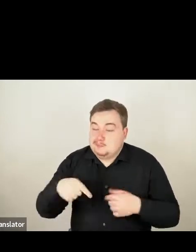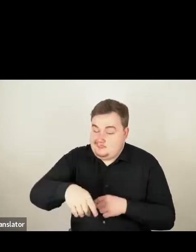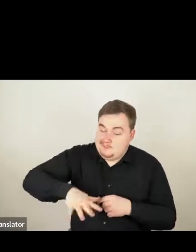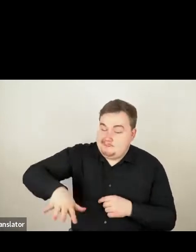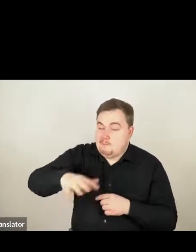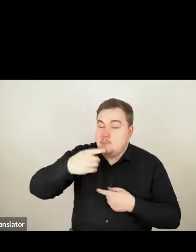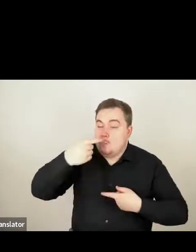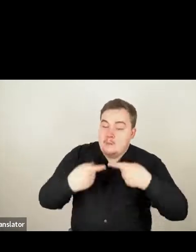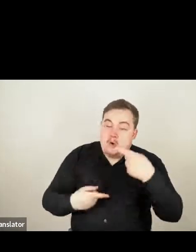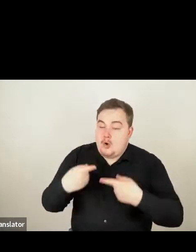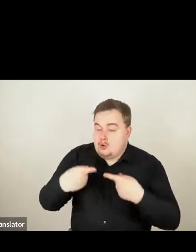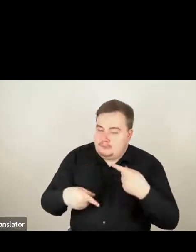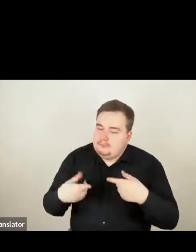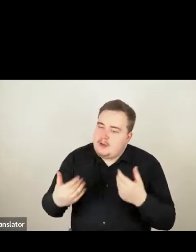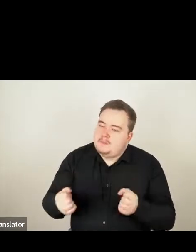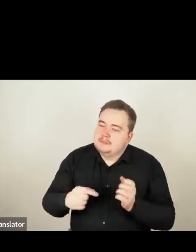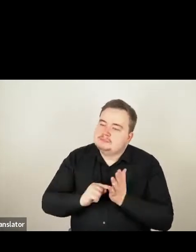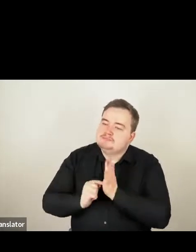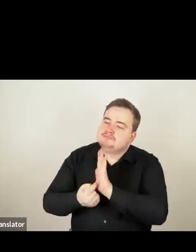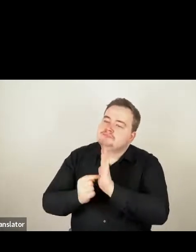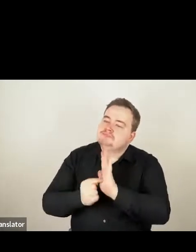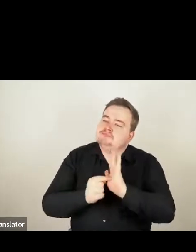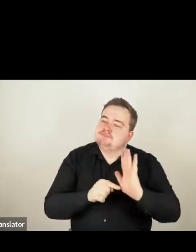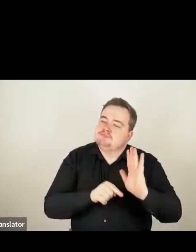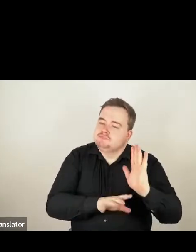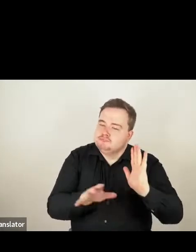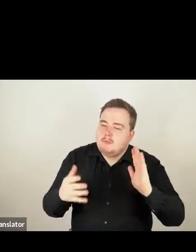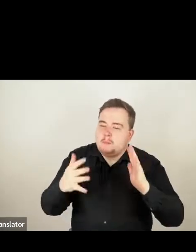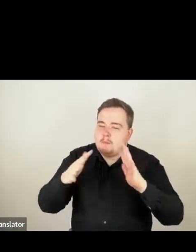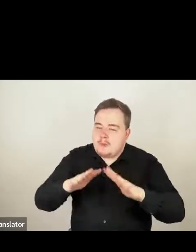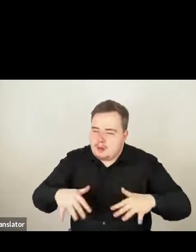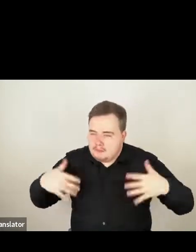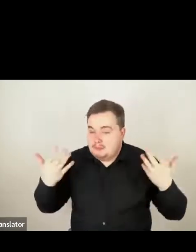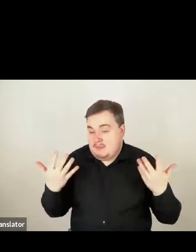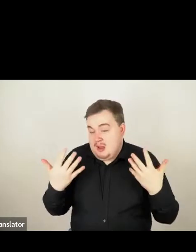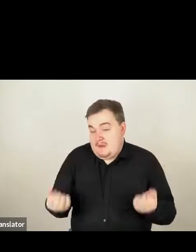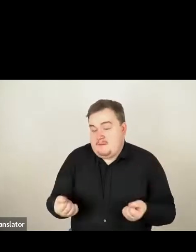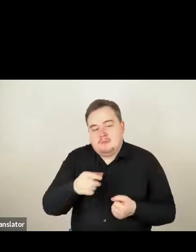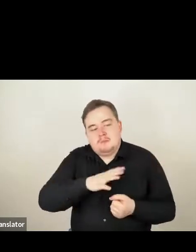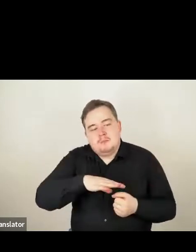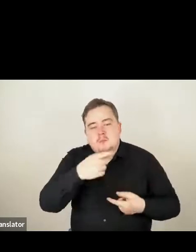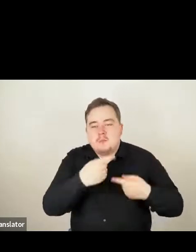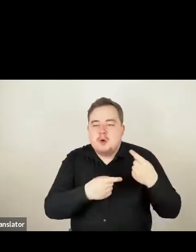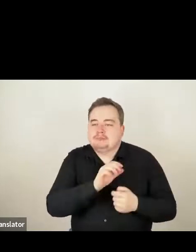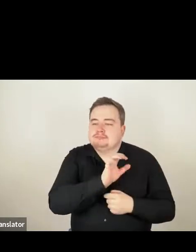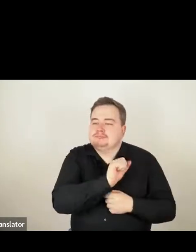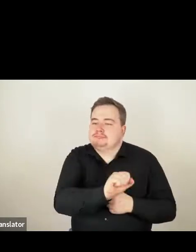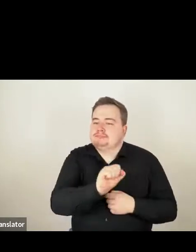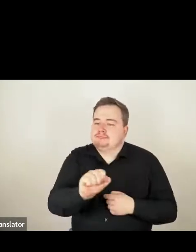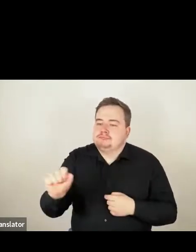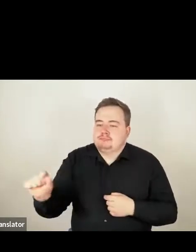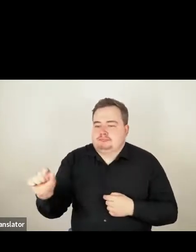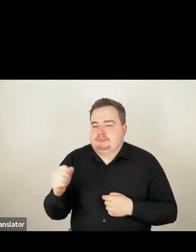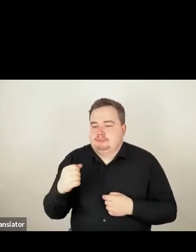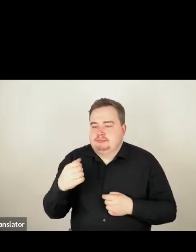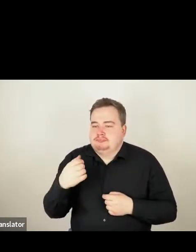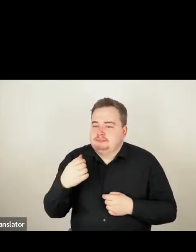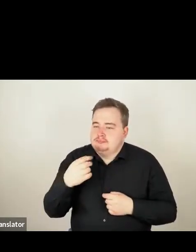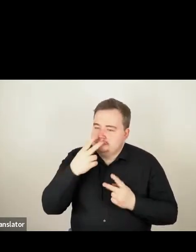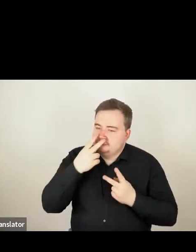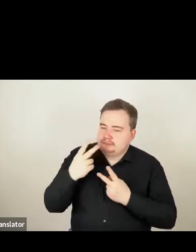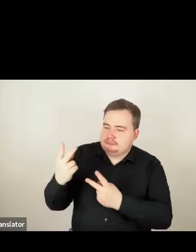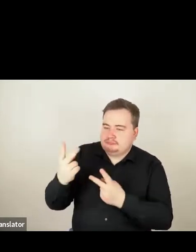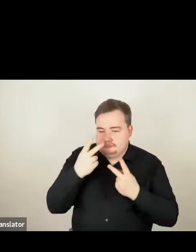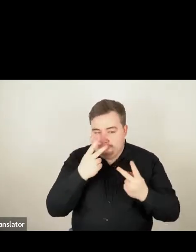in Parliament, are the political parties. And this is where it can be quite difficult, because you can go into a